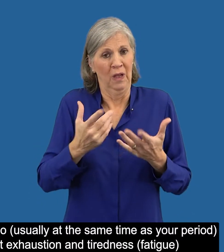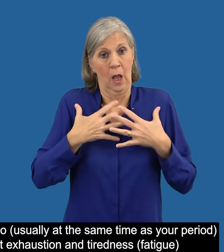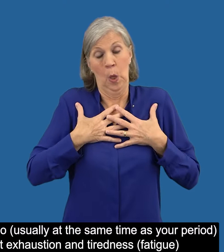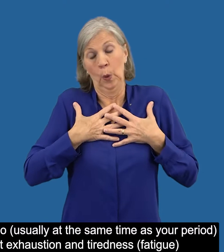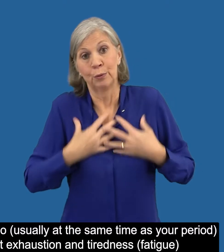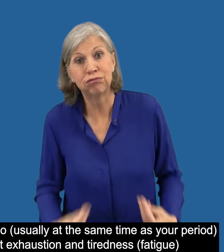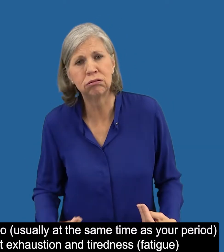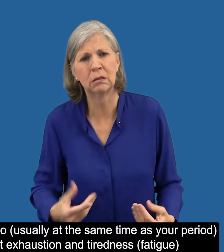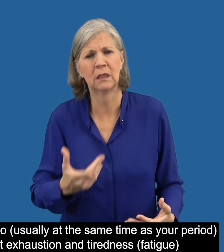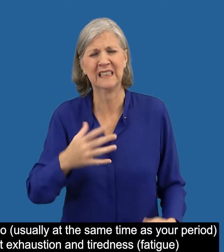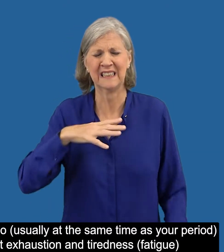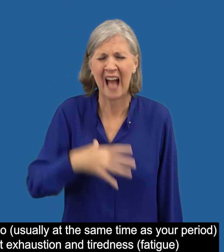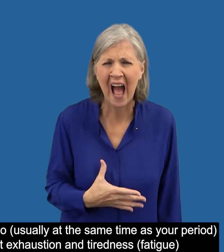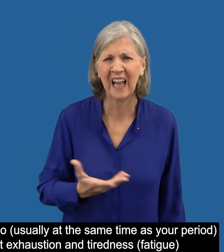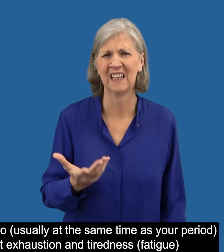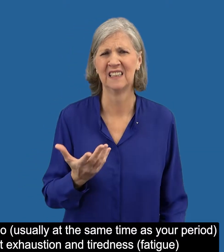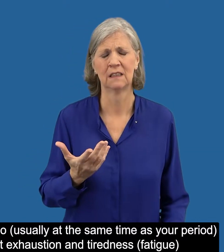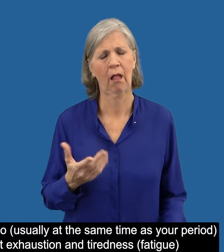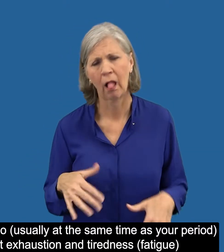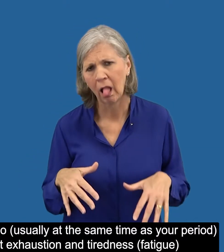Persistent exhaustion and tiredness, fatigue.